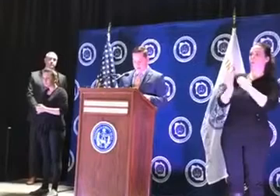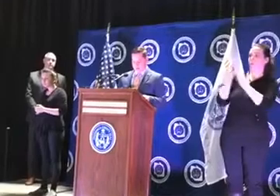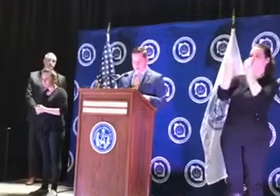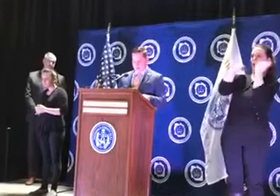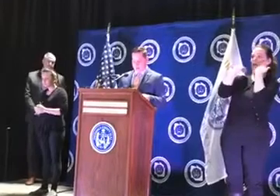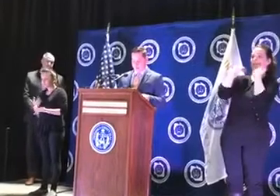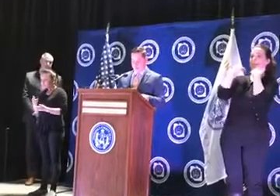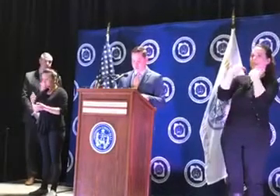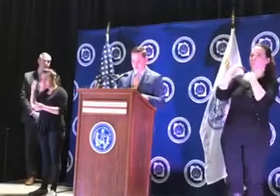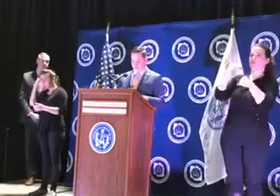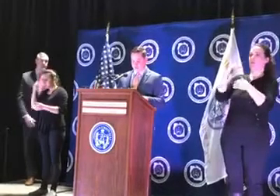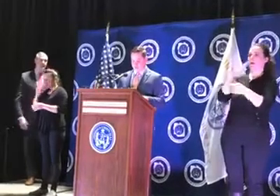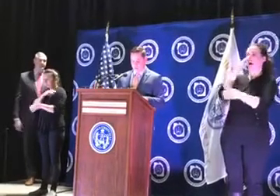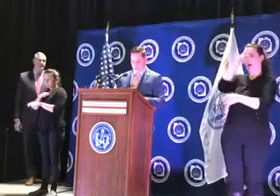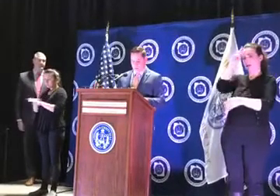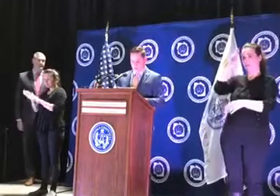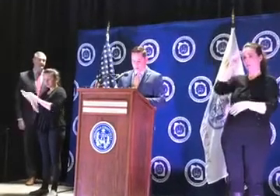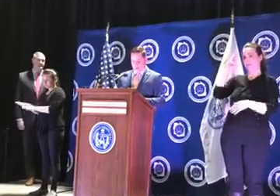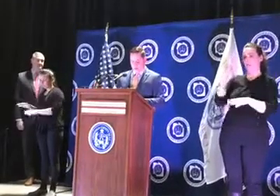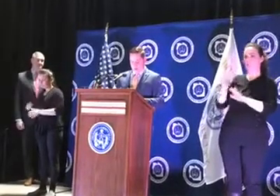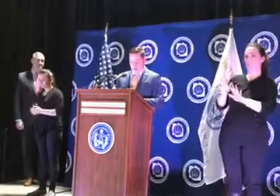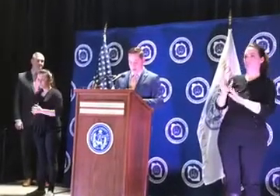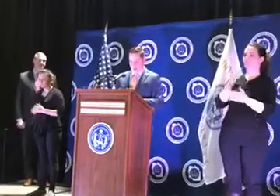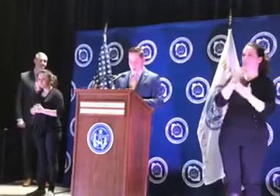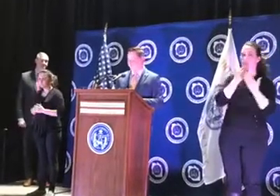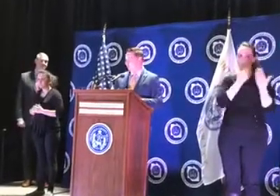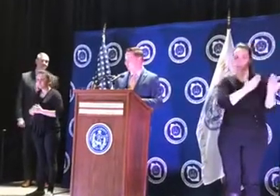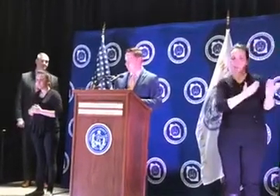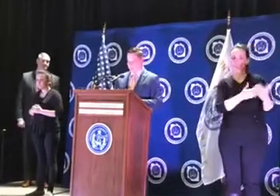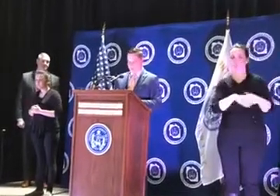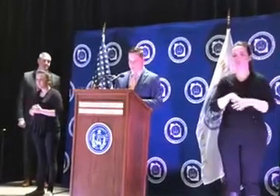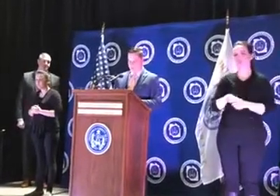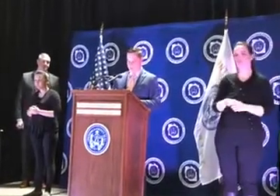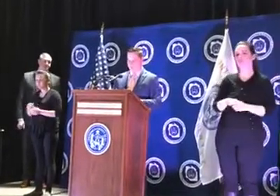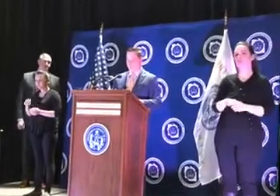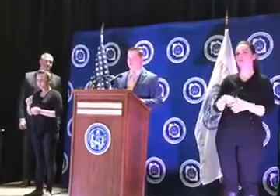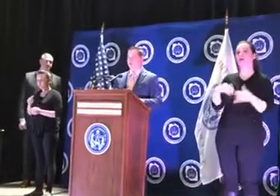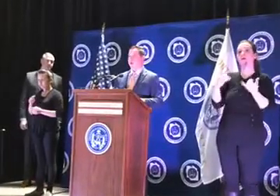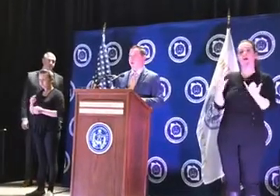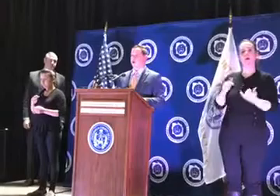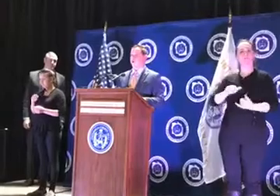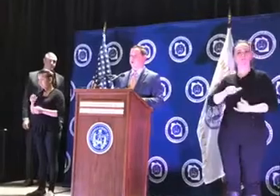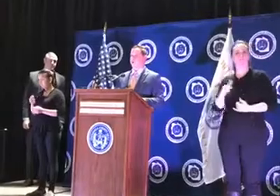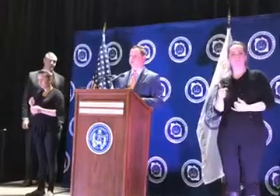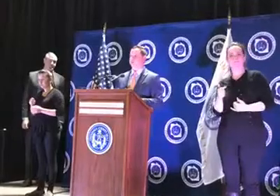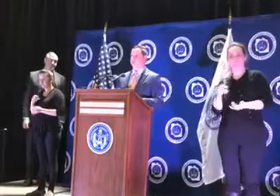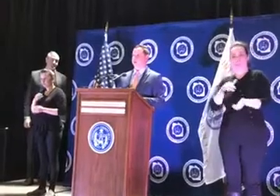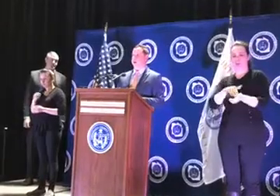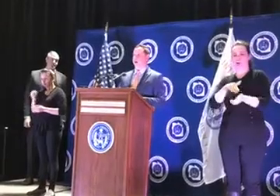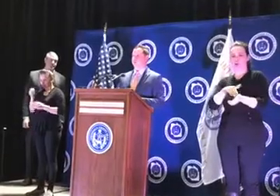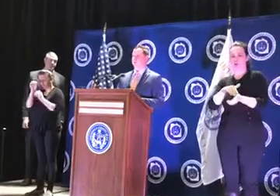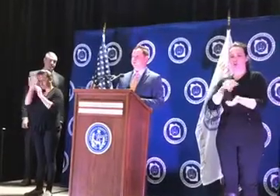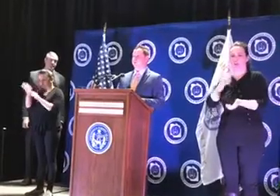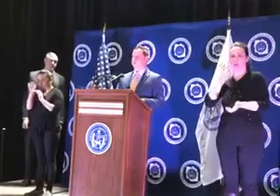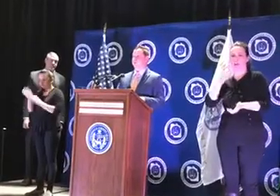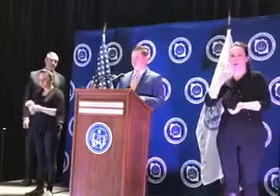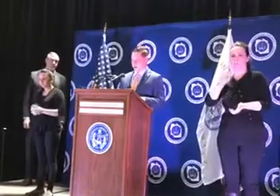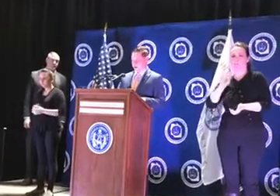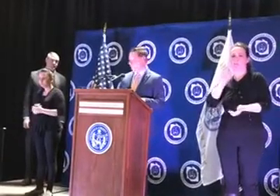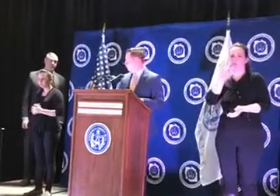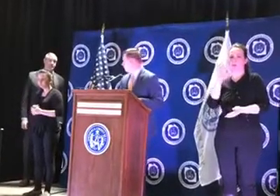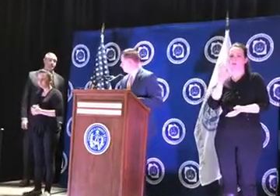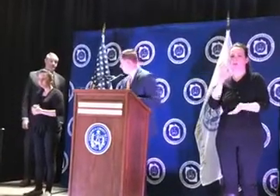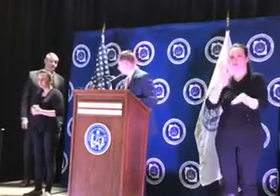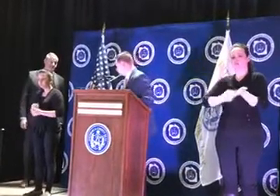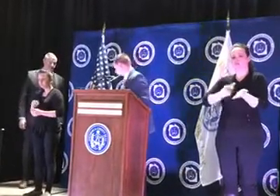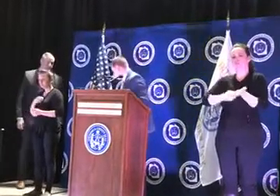I'm going to ask Dr. Stephen Thomas to come up and give an update related to what they're seeing at upstate right